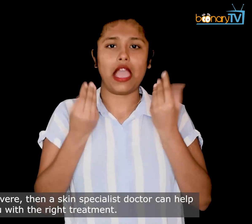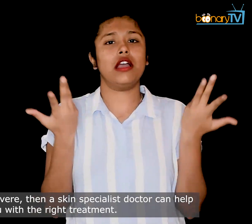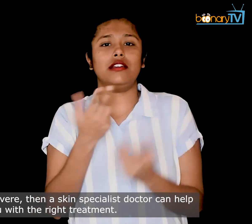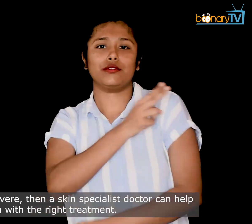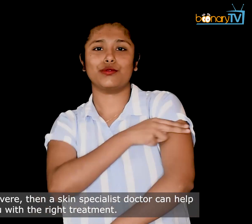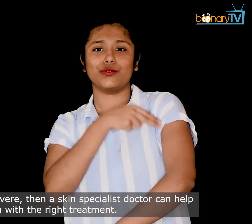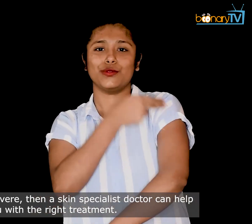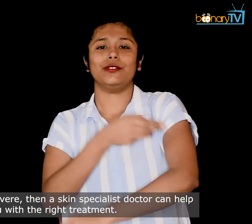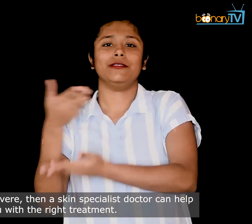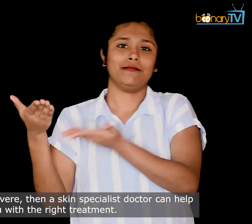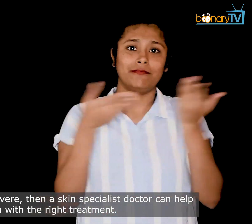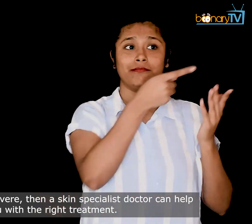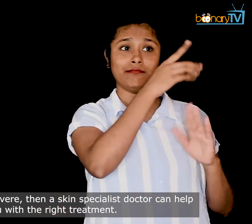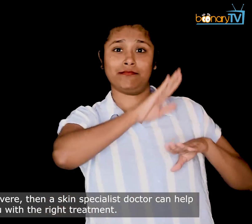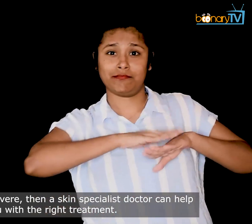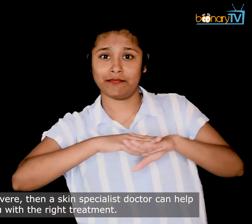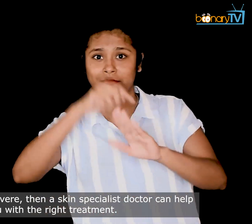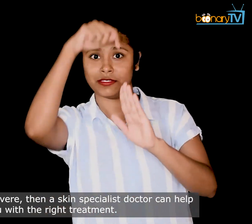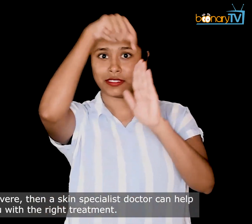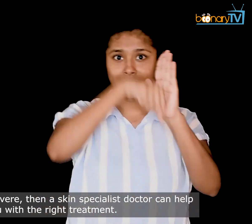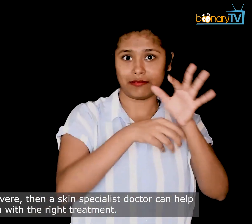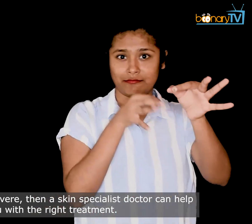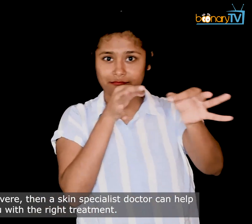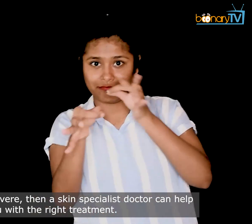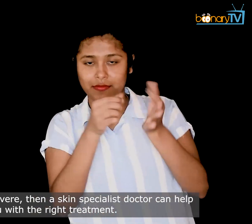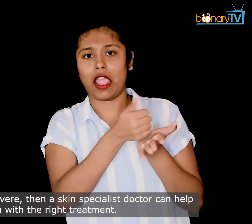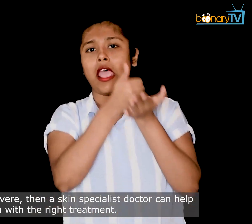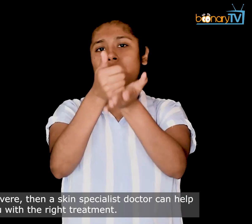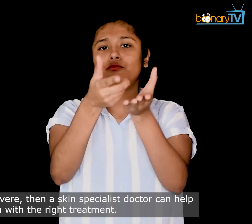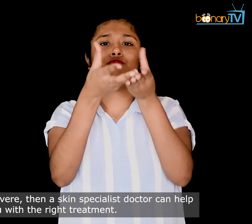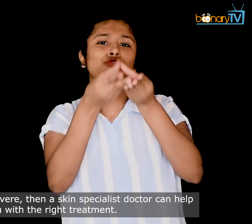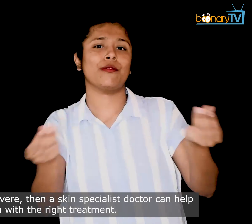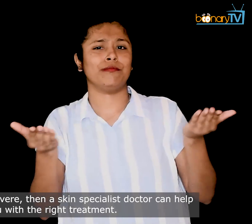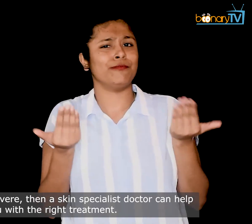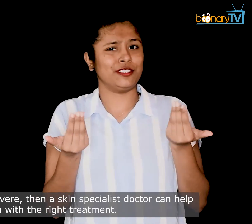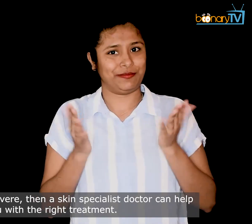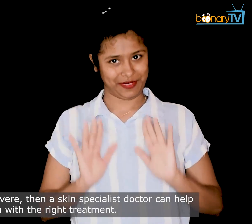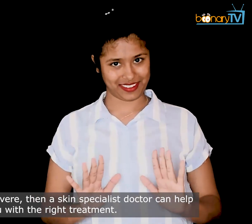then a skin specialist doctor can help you with the right treatment.